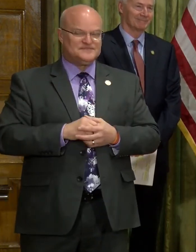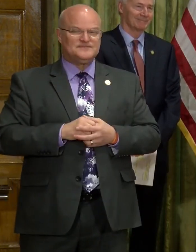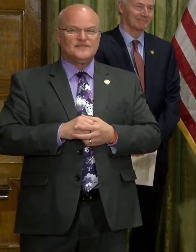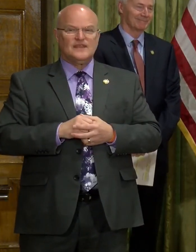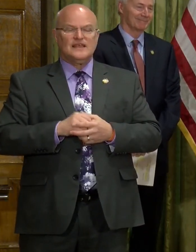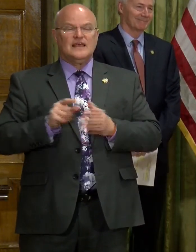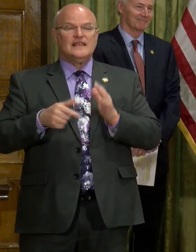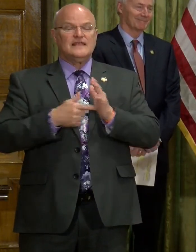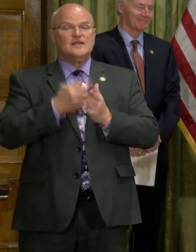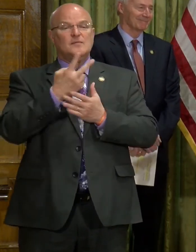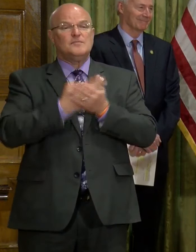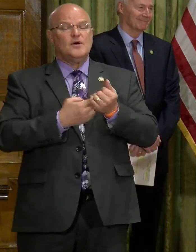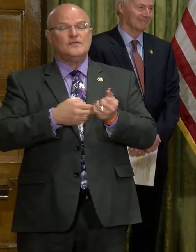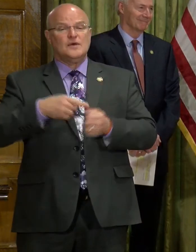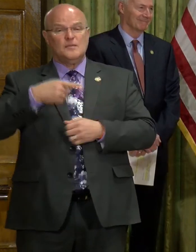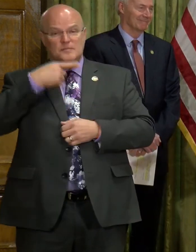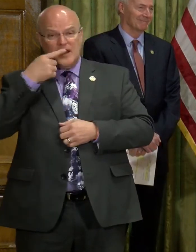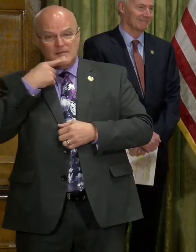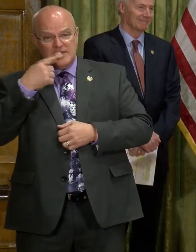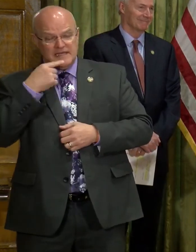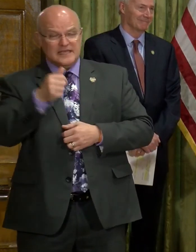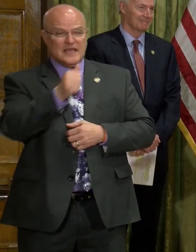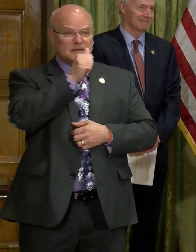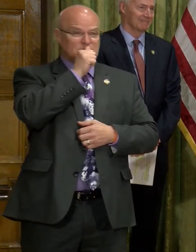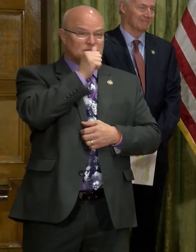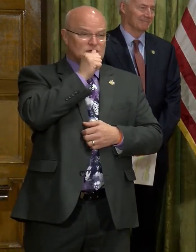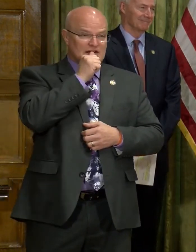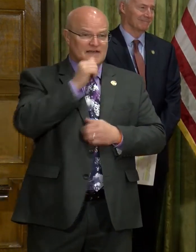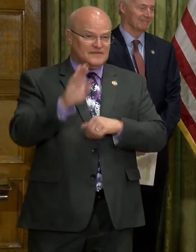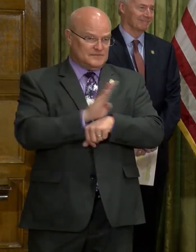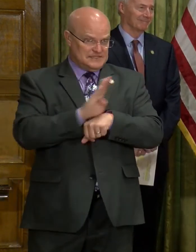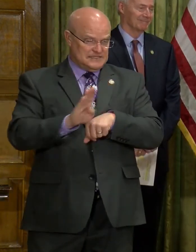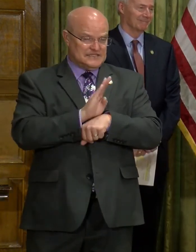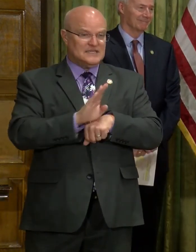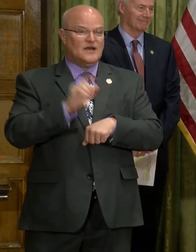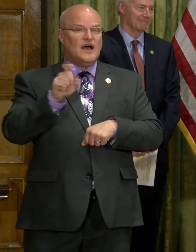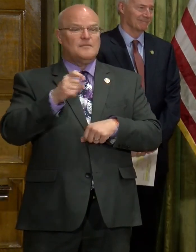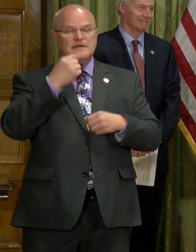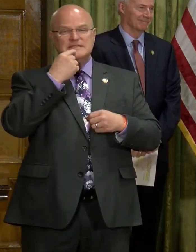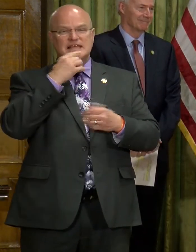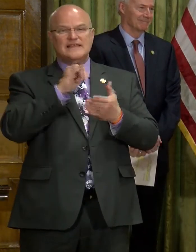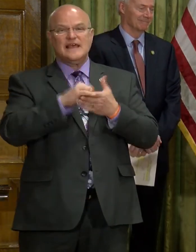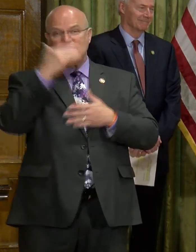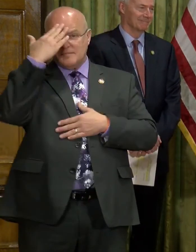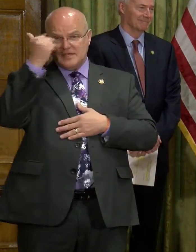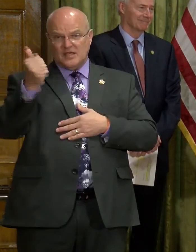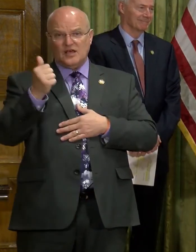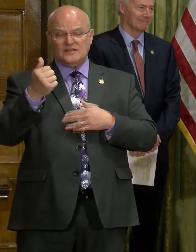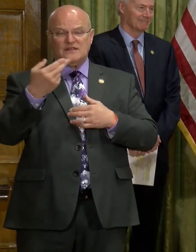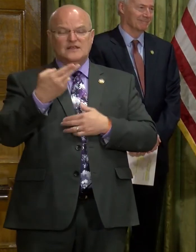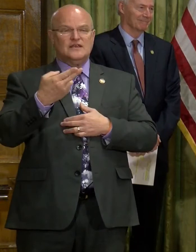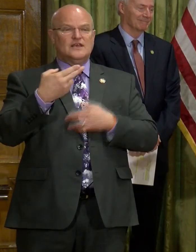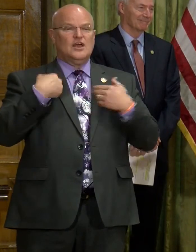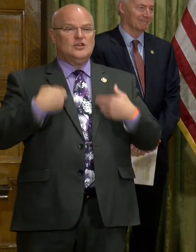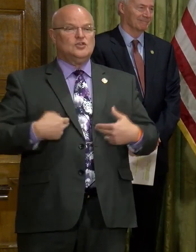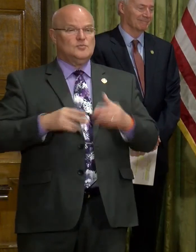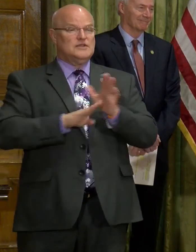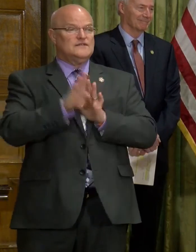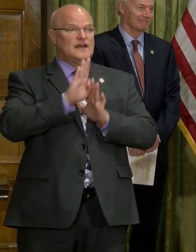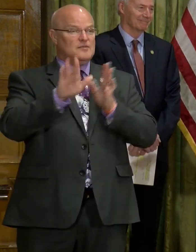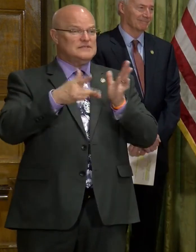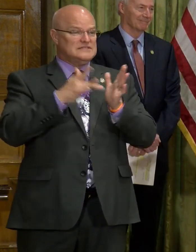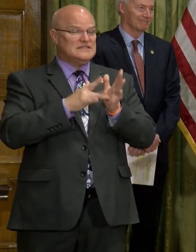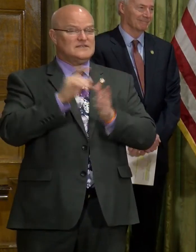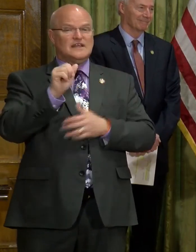are for both public and private facilities. So I have to mention that because the Human Development Centers and